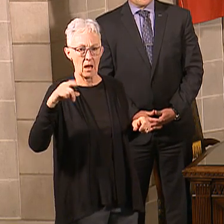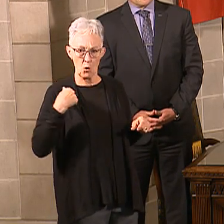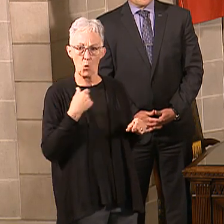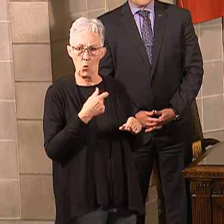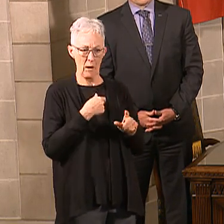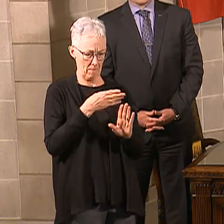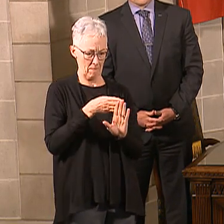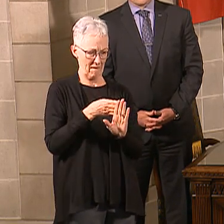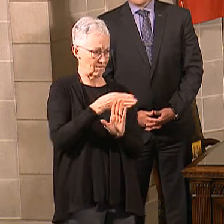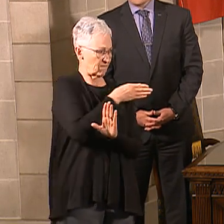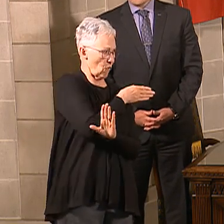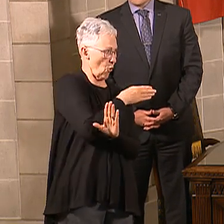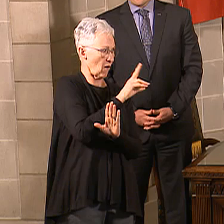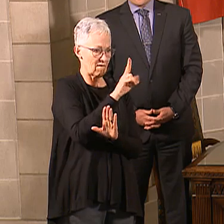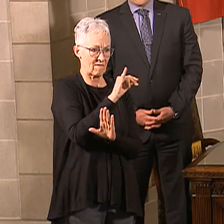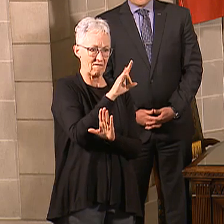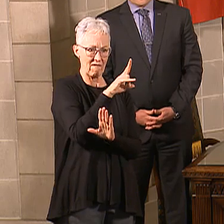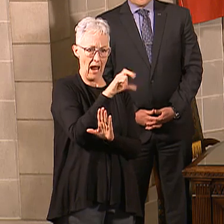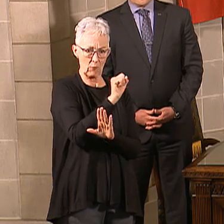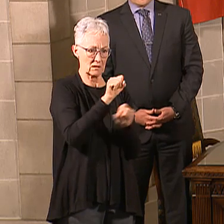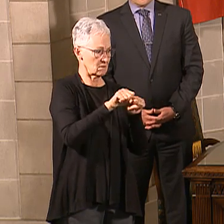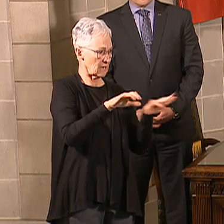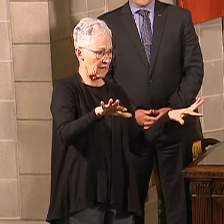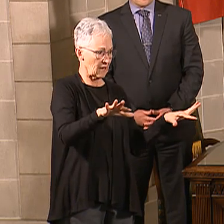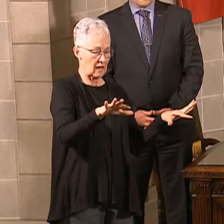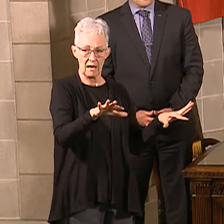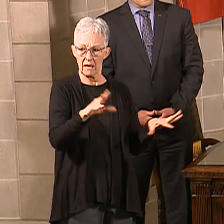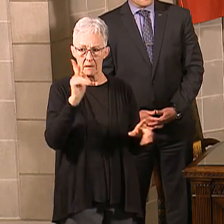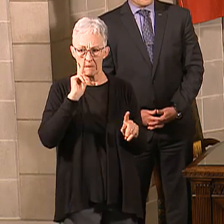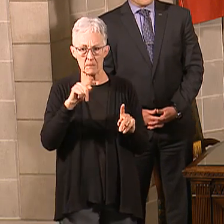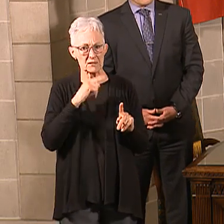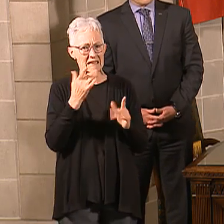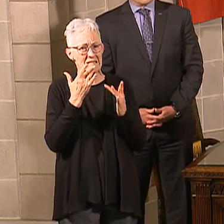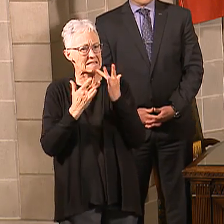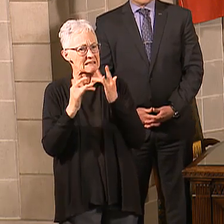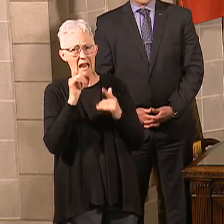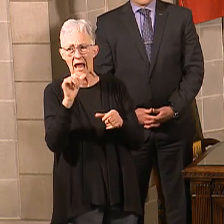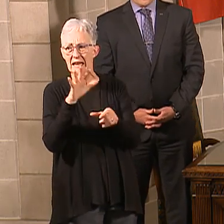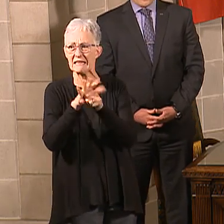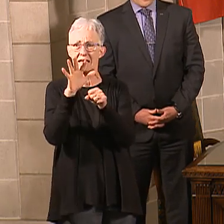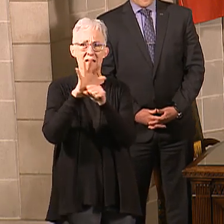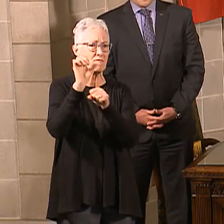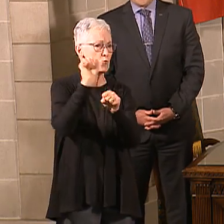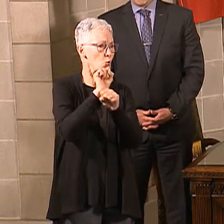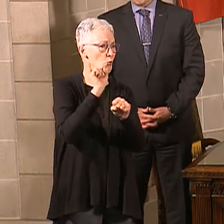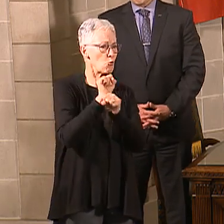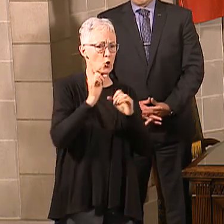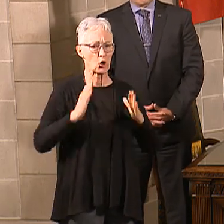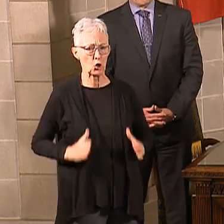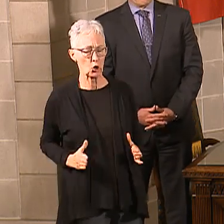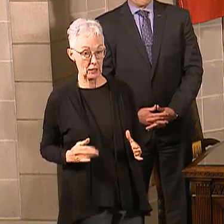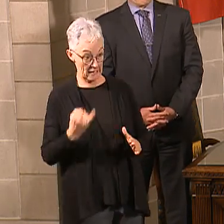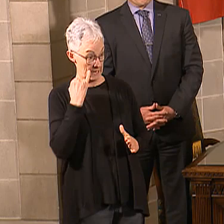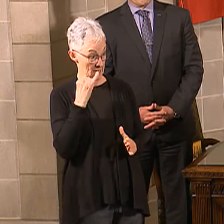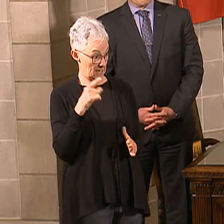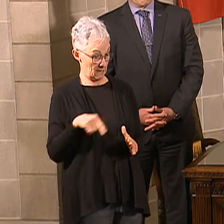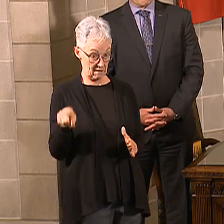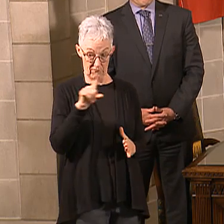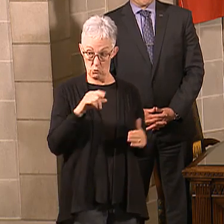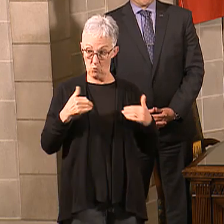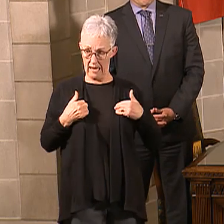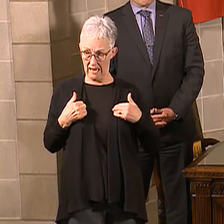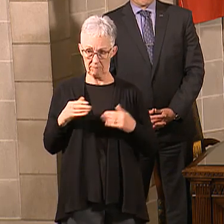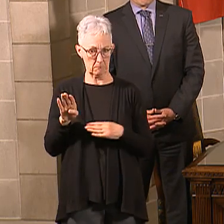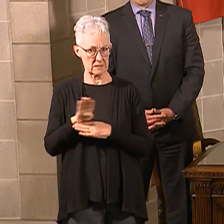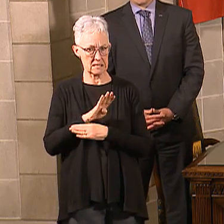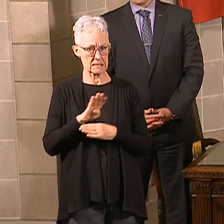of workforce. Employers couldn't find enough people to hire, right? So if you're an employer and you're thinking long-term about how am I